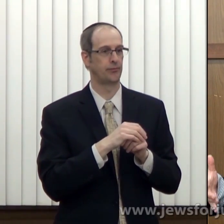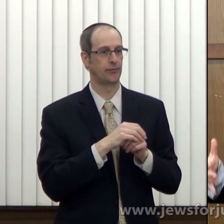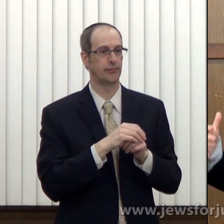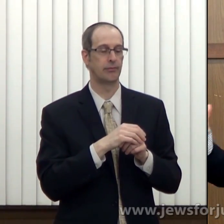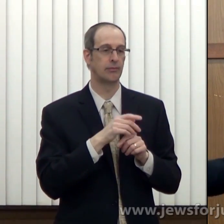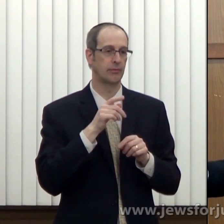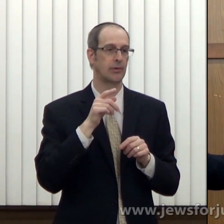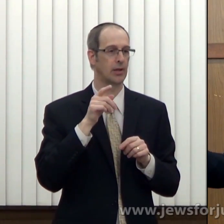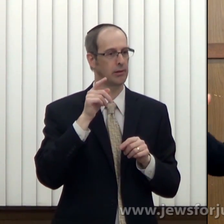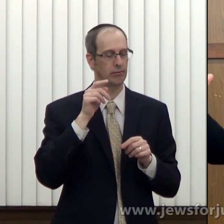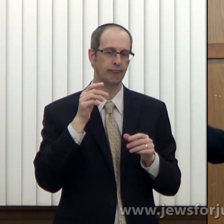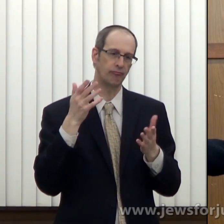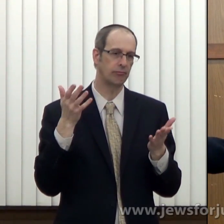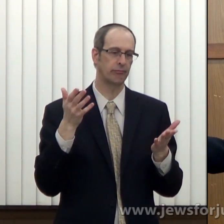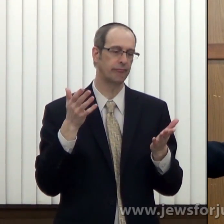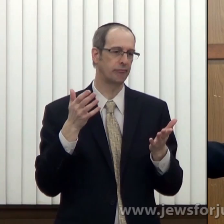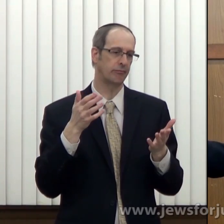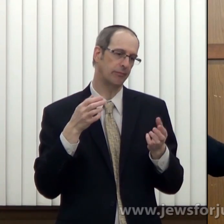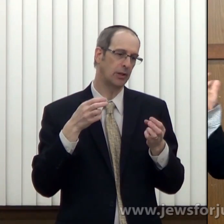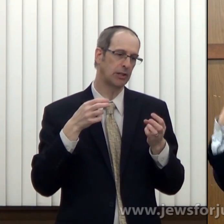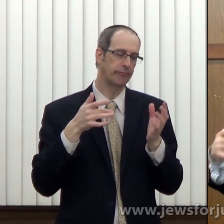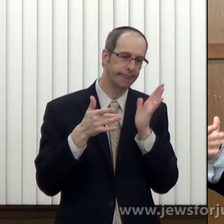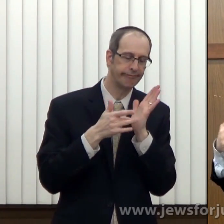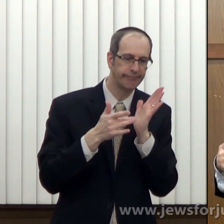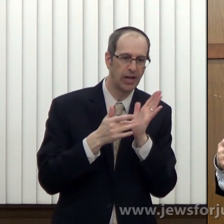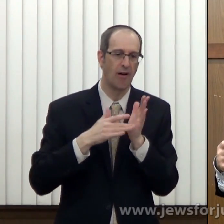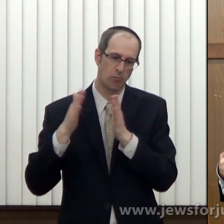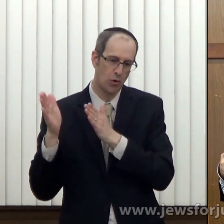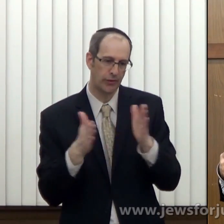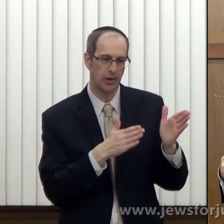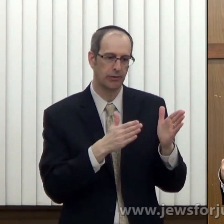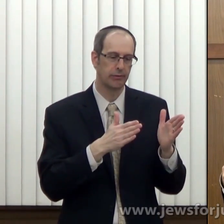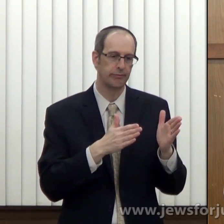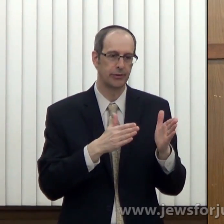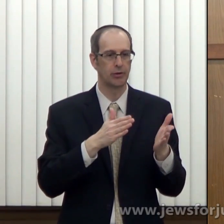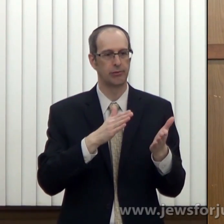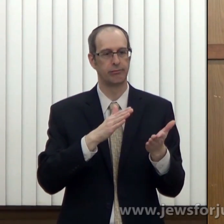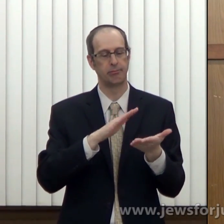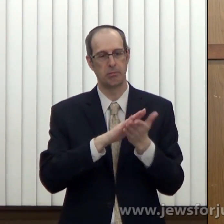was a way of preparing them, helping them to become better people.